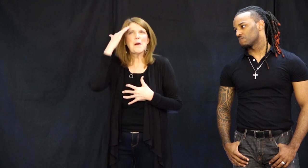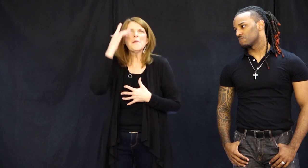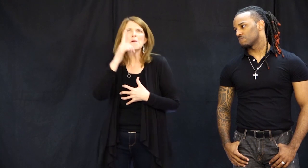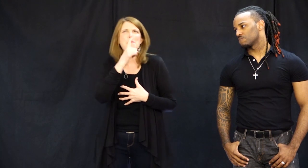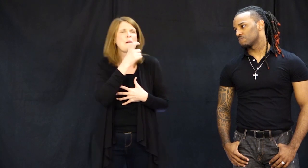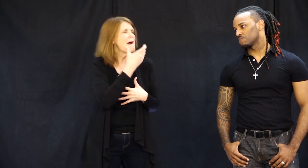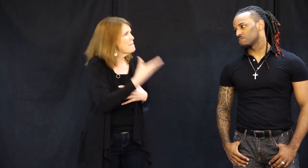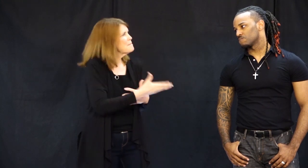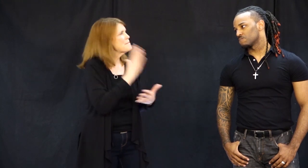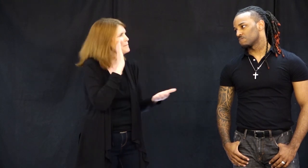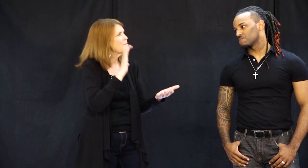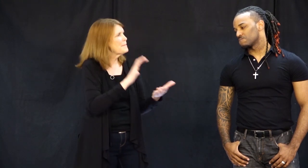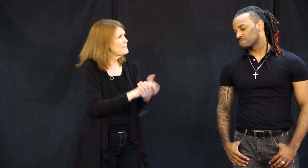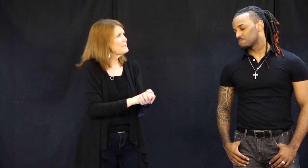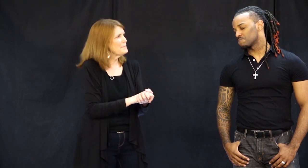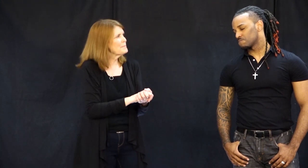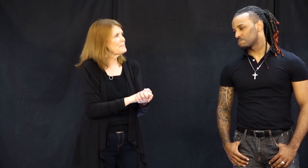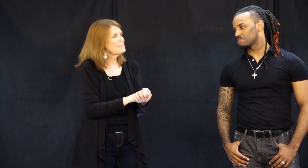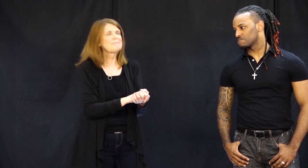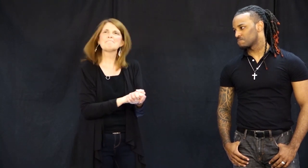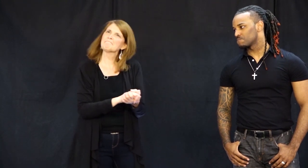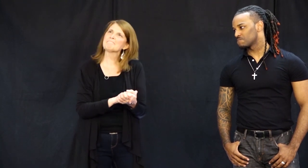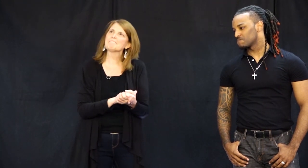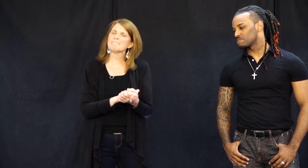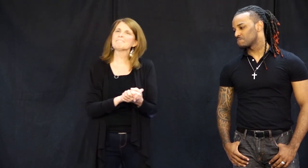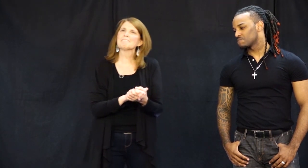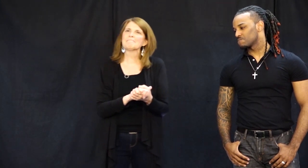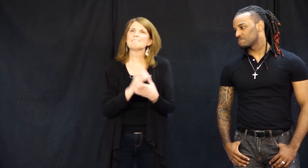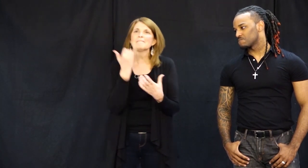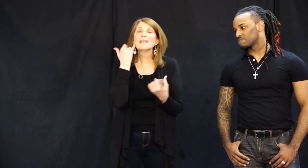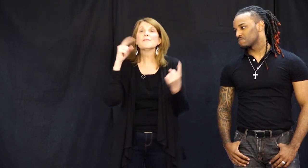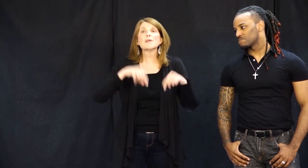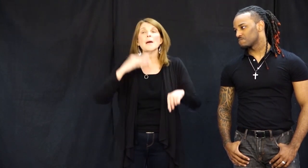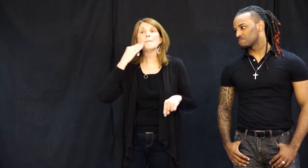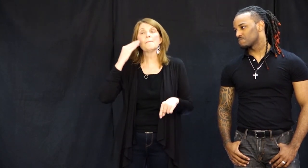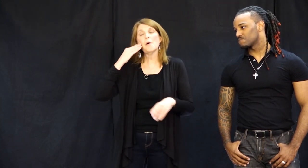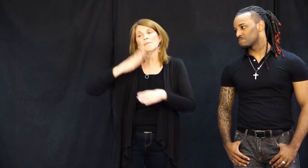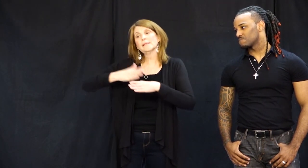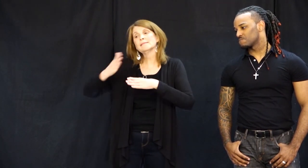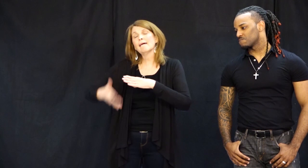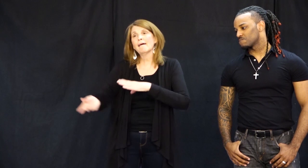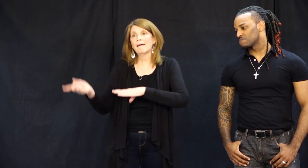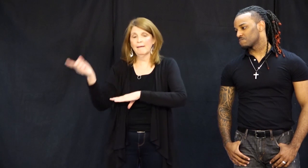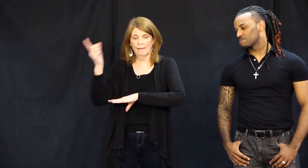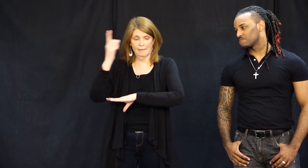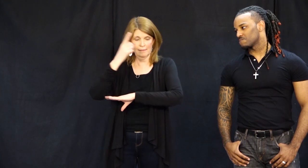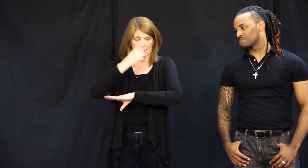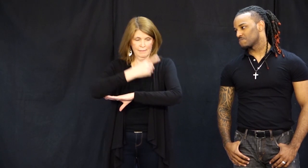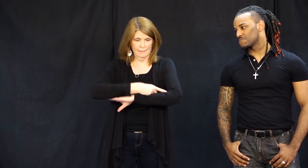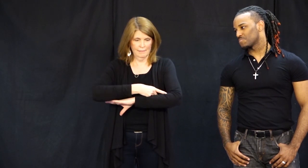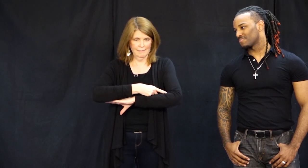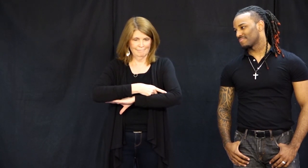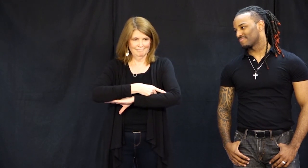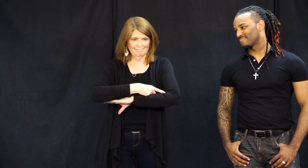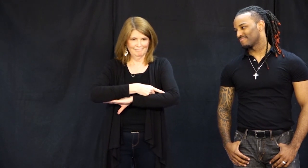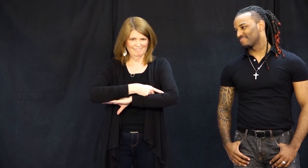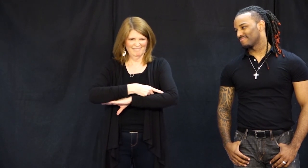who I married, so long as you come home at the end of the day, that would